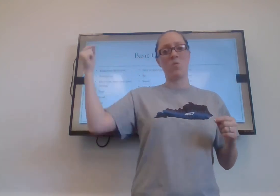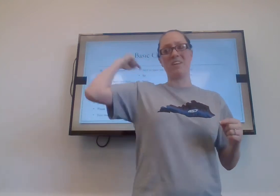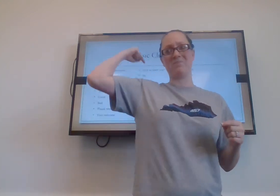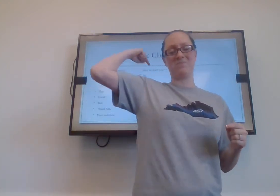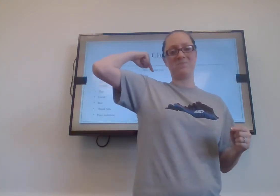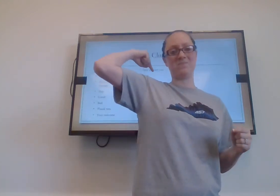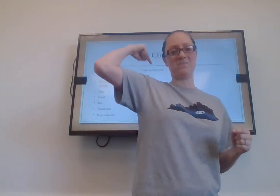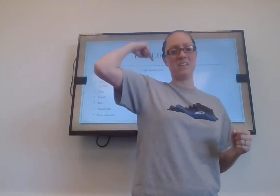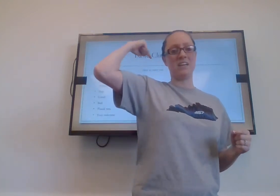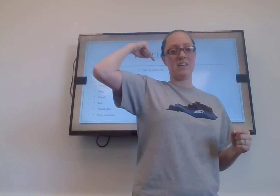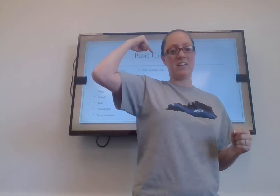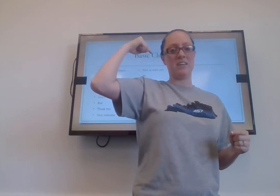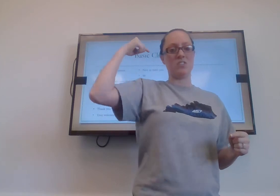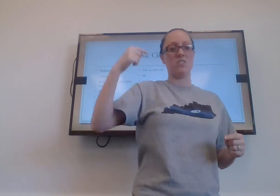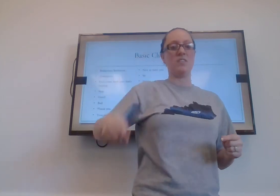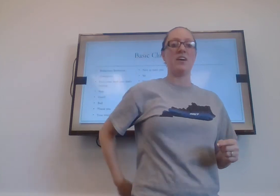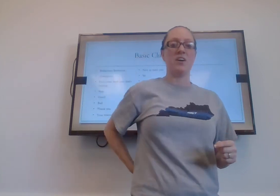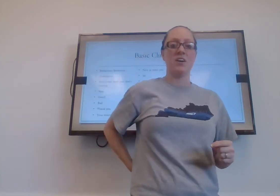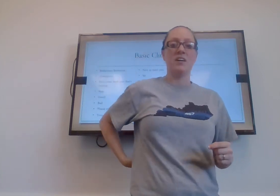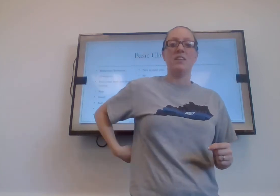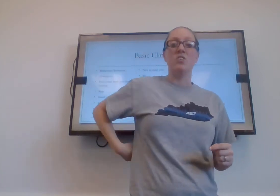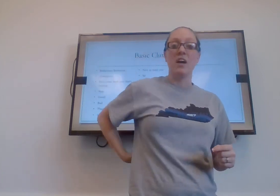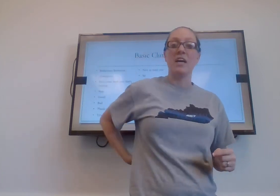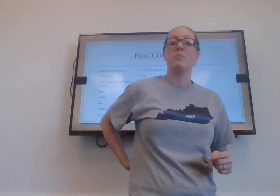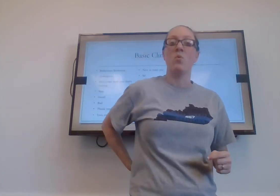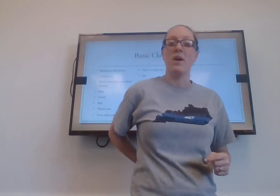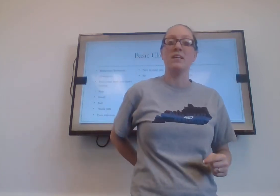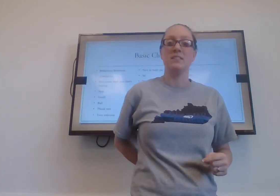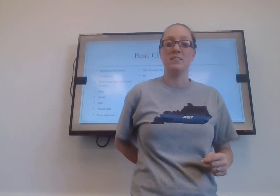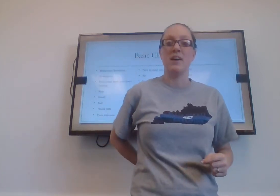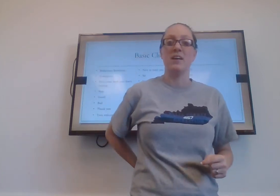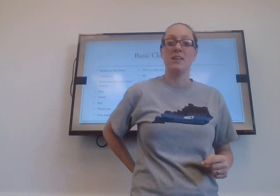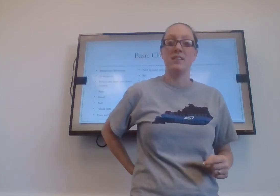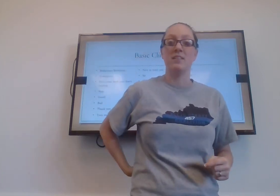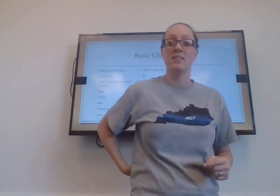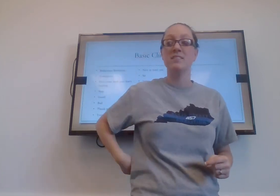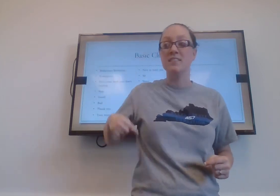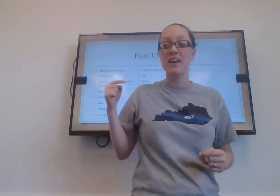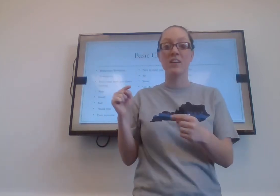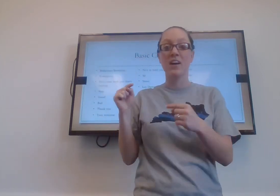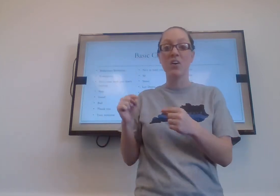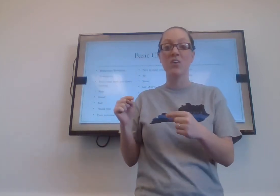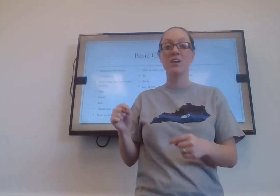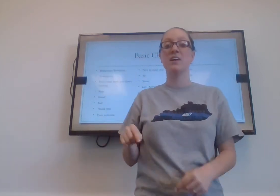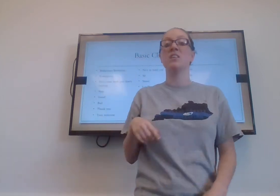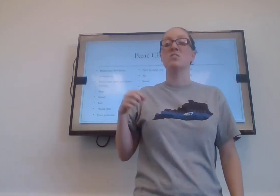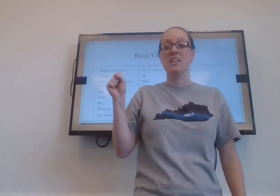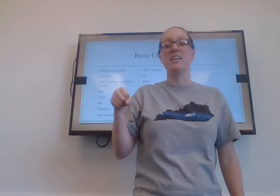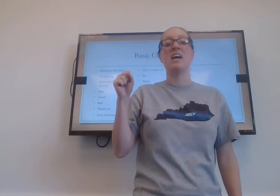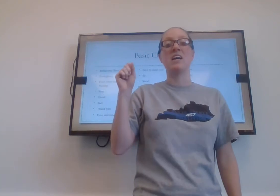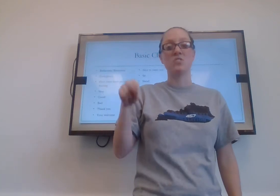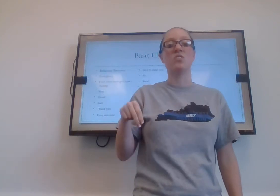point. So there, then you kind of point and say, there it hurt, they'll say yes or